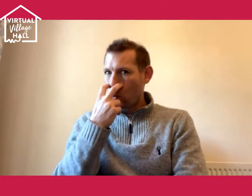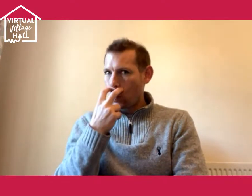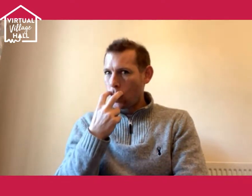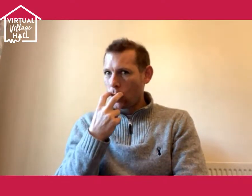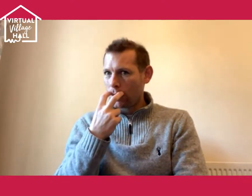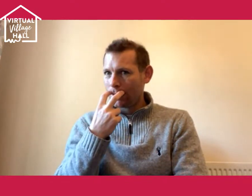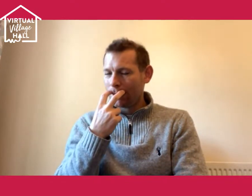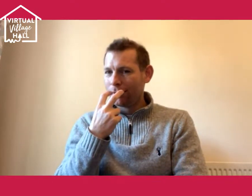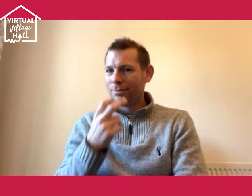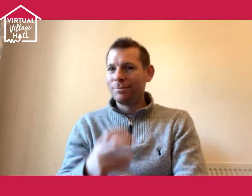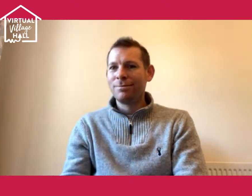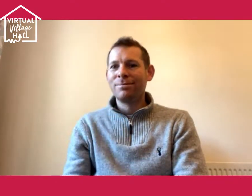He's old.